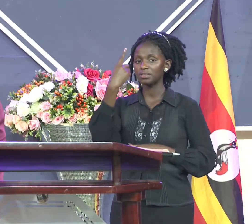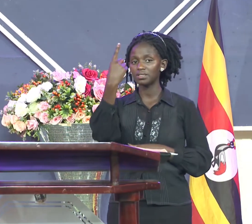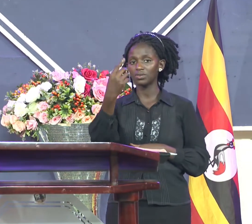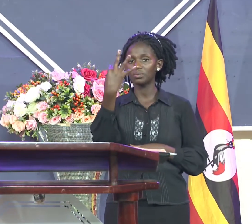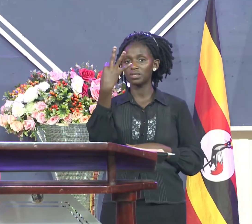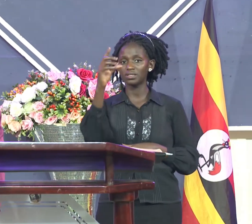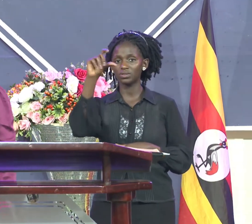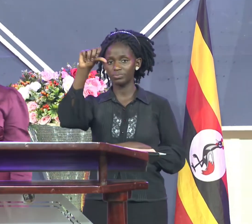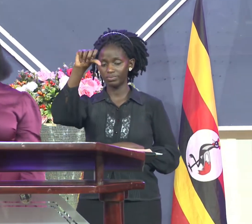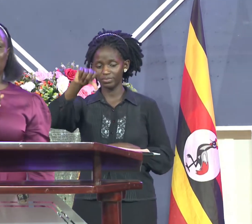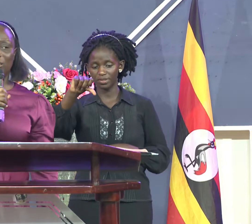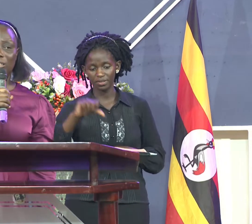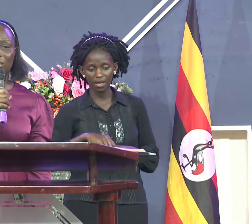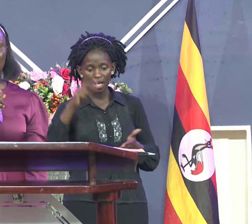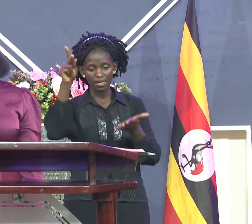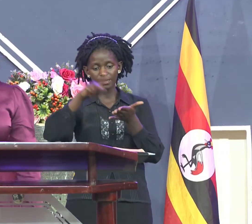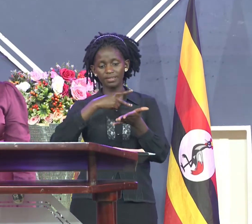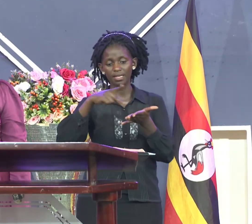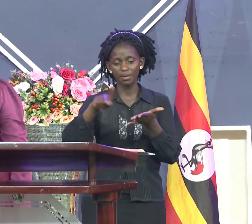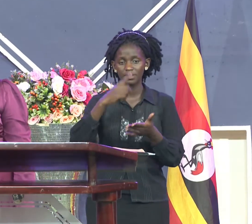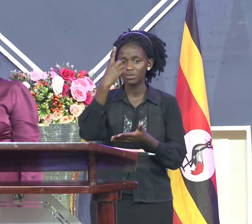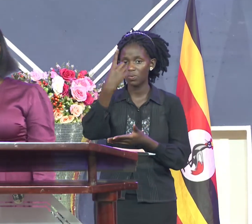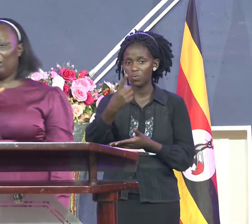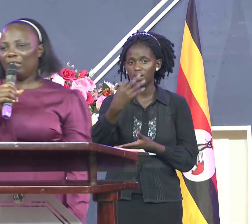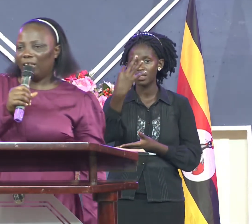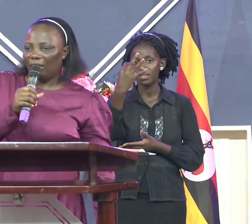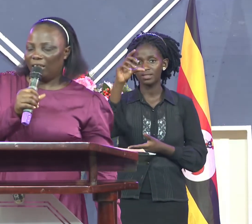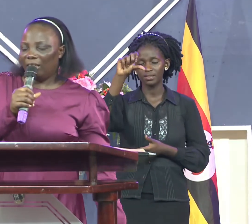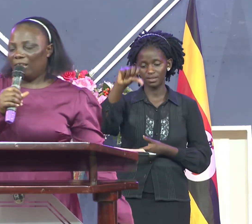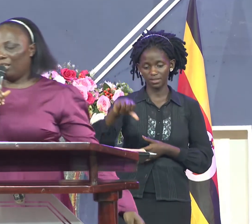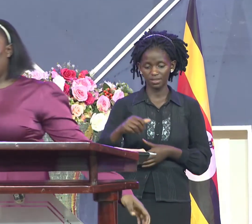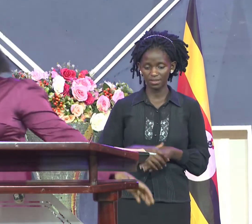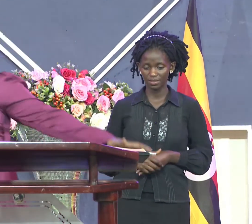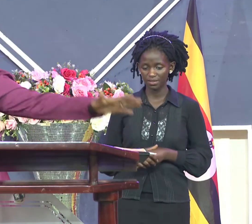Of recent, I've so much been reading Psalms